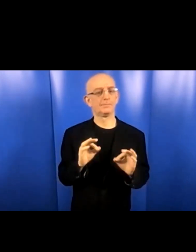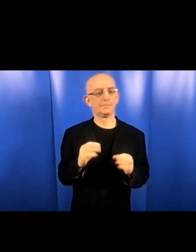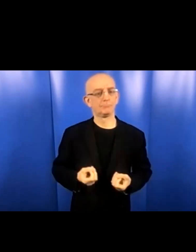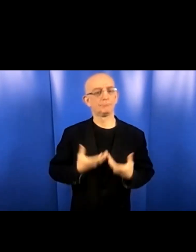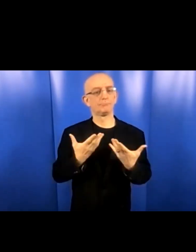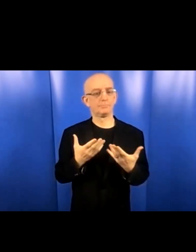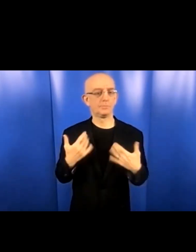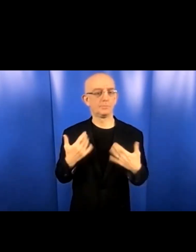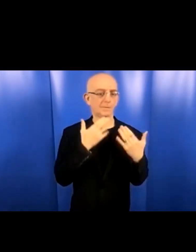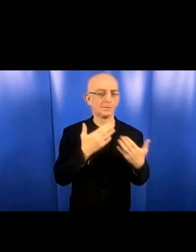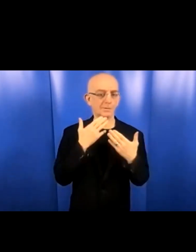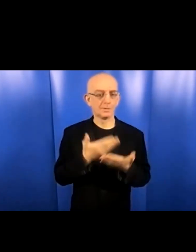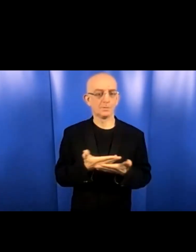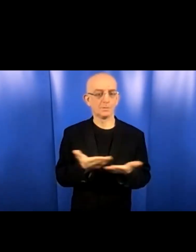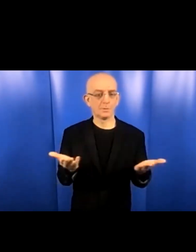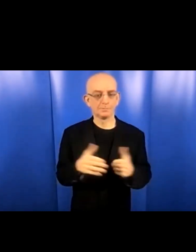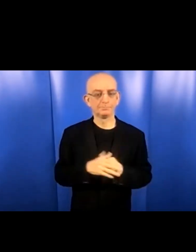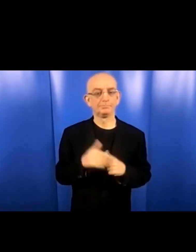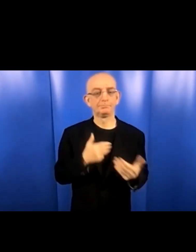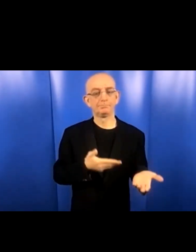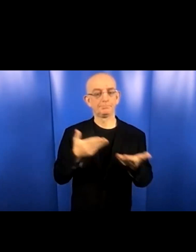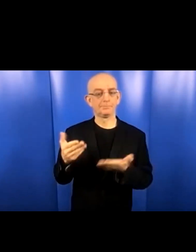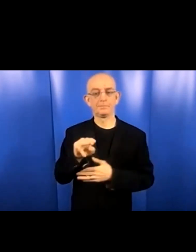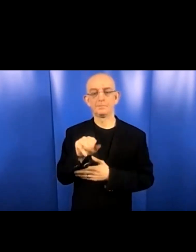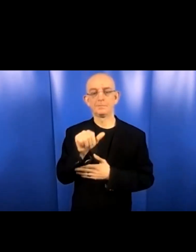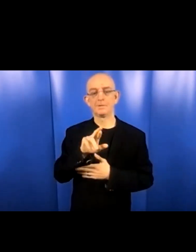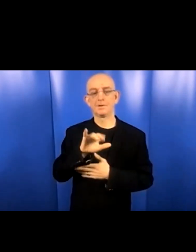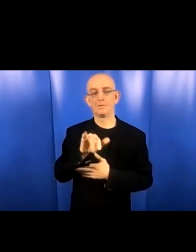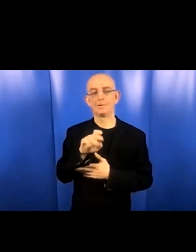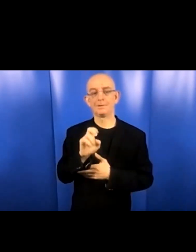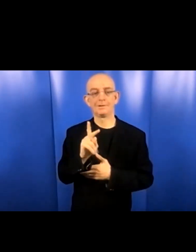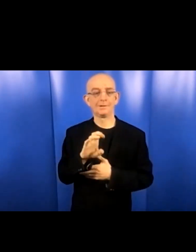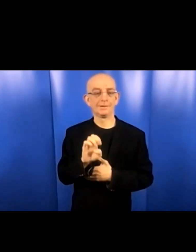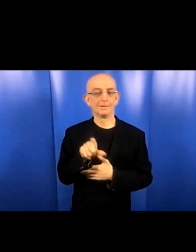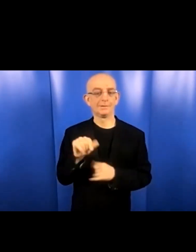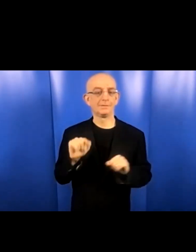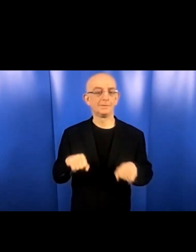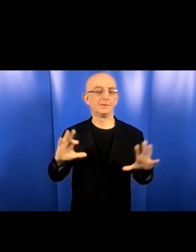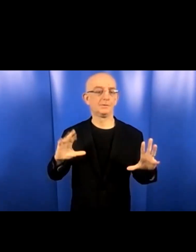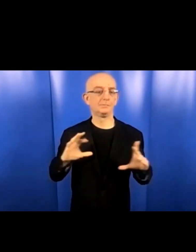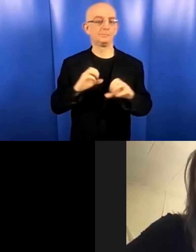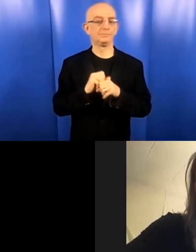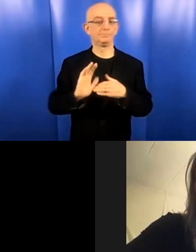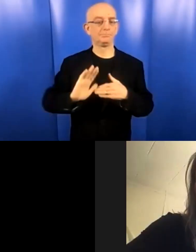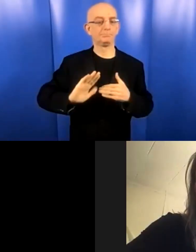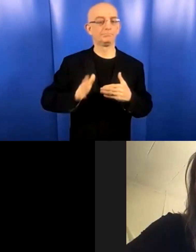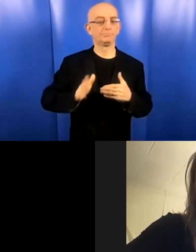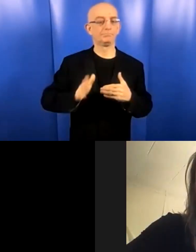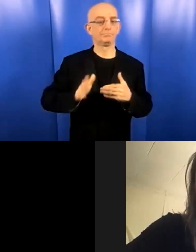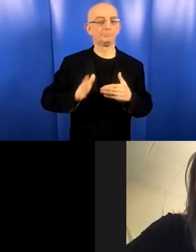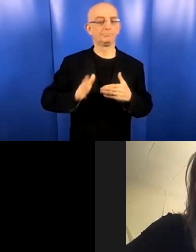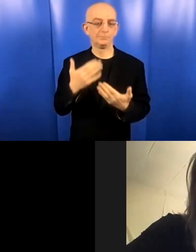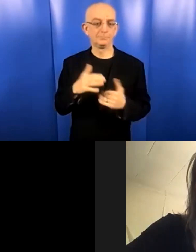to Marika to close the session and to give thanks. Many thanks to you from